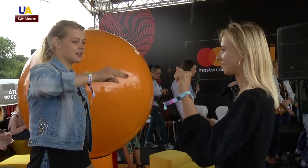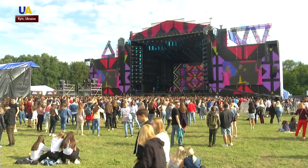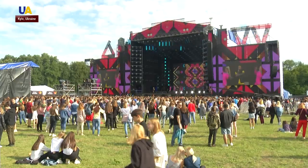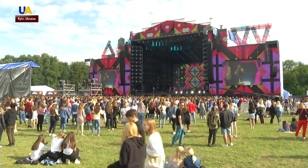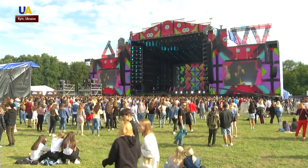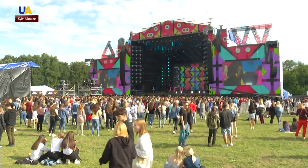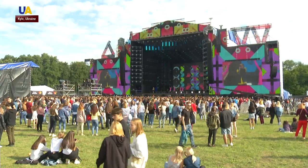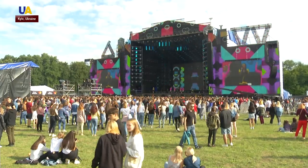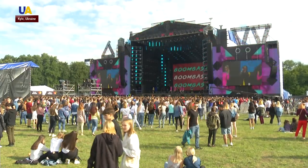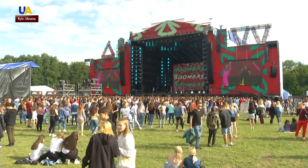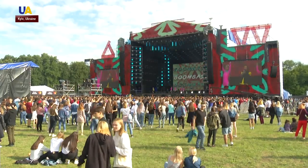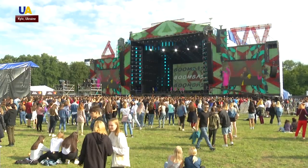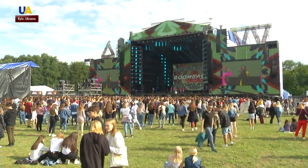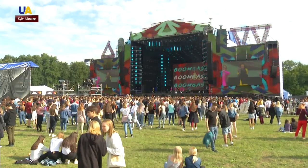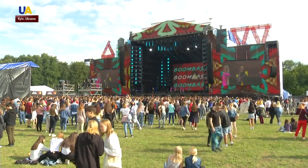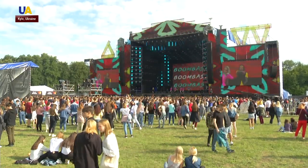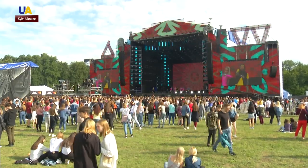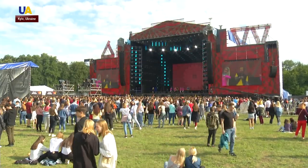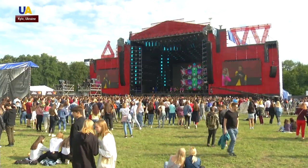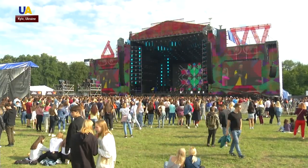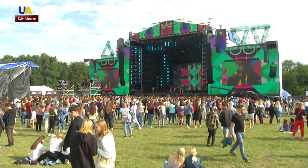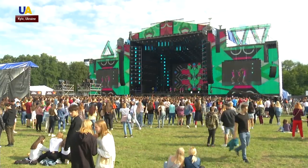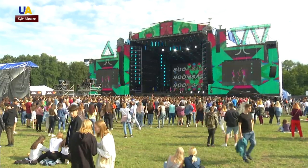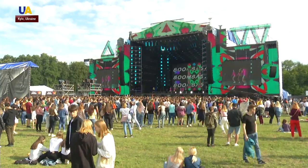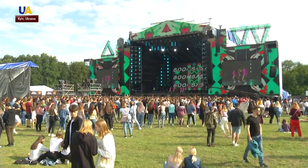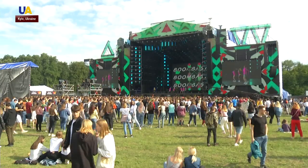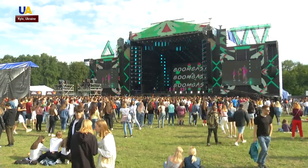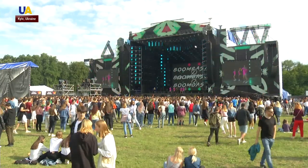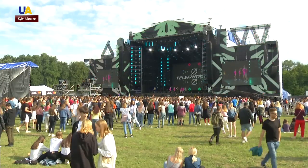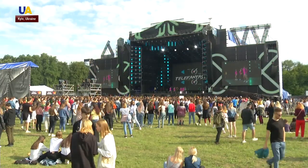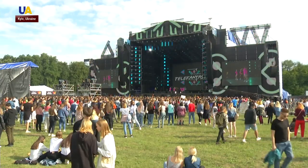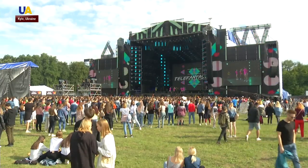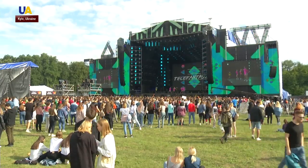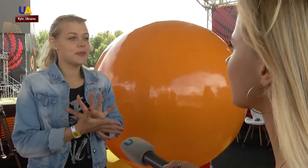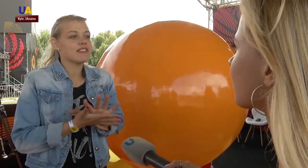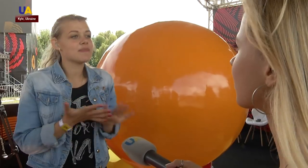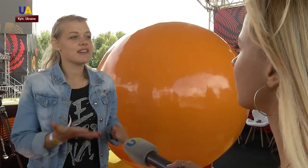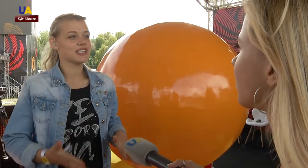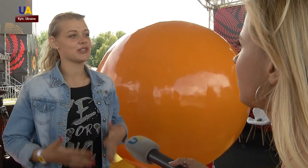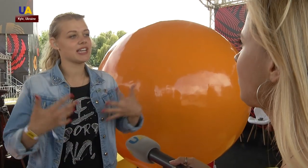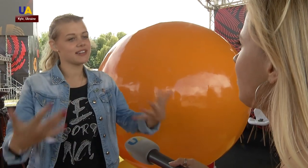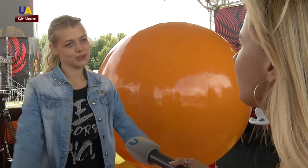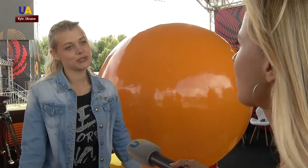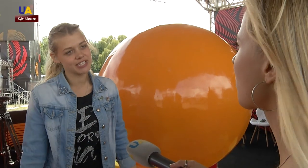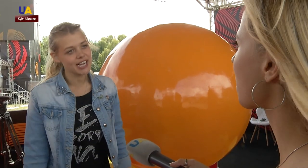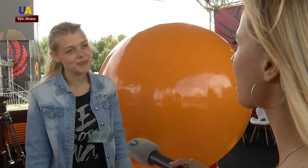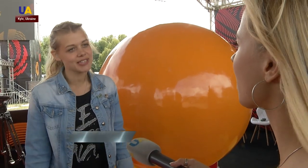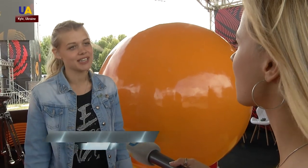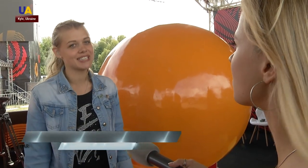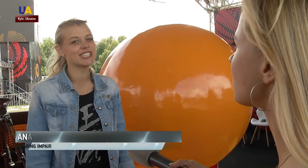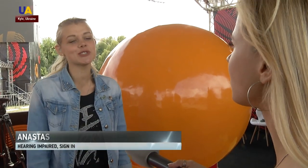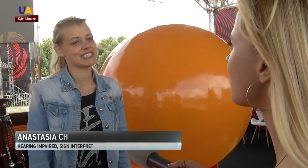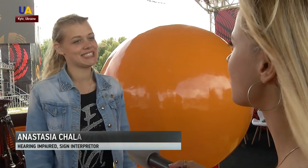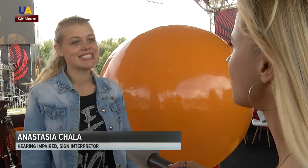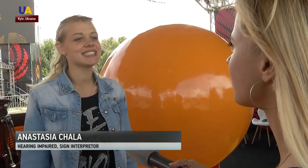life for the hearing impaired, while also teaching sign language to those who can hear. The first rule I teach